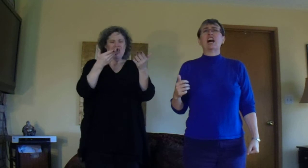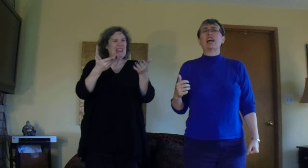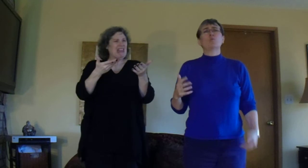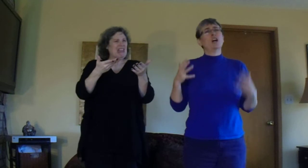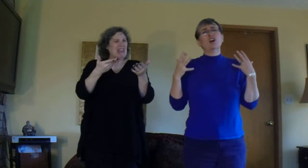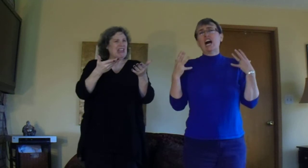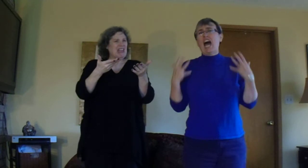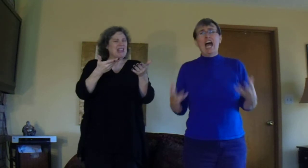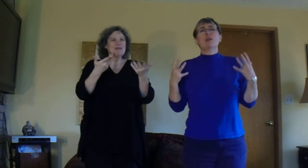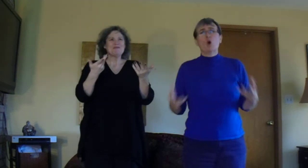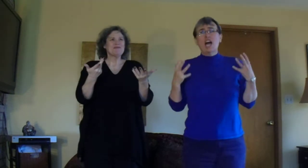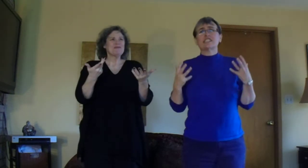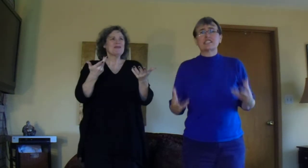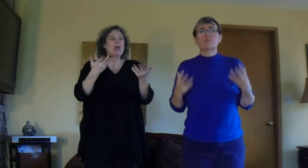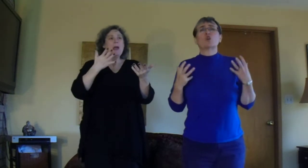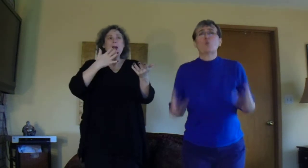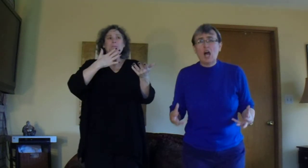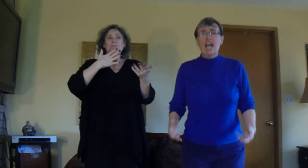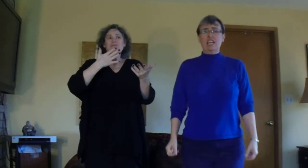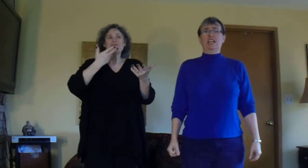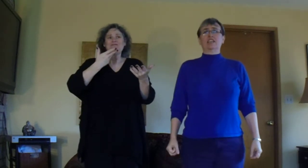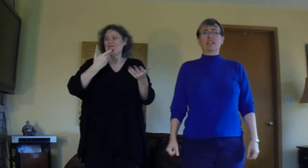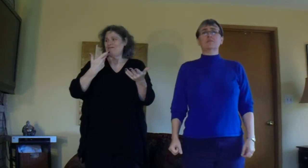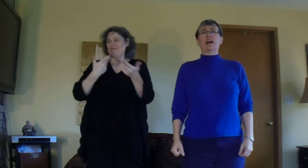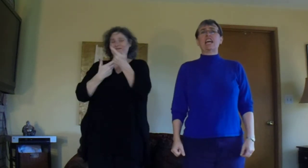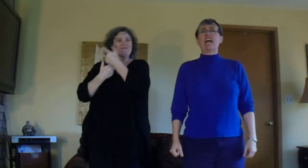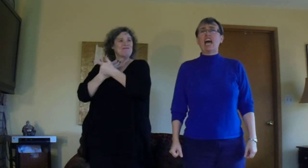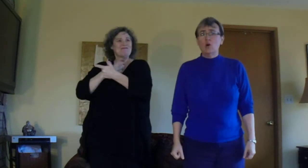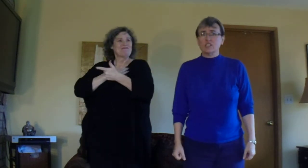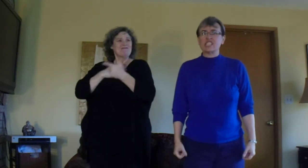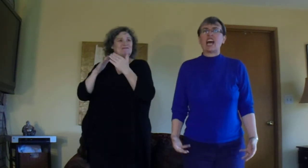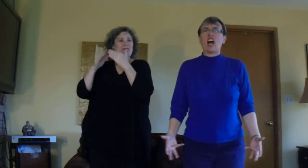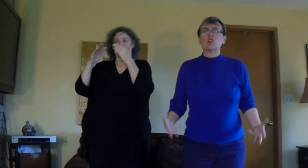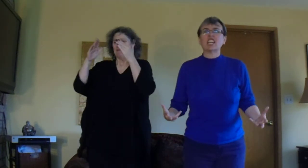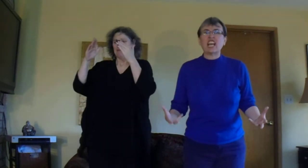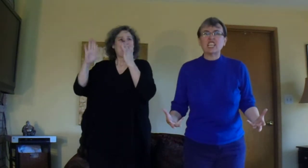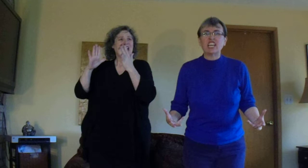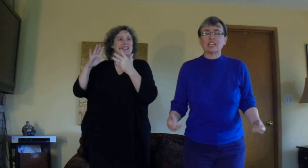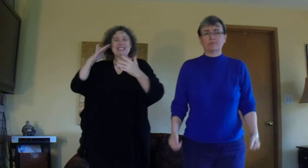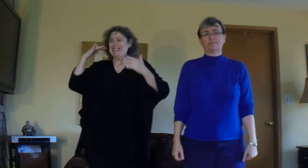I want some quiet in my house. How can I get it?"